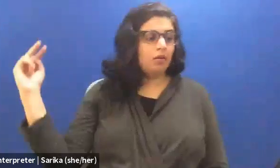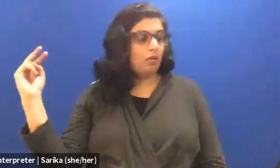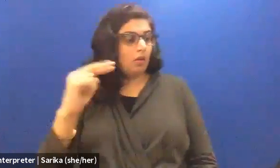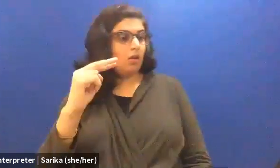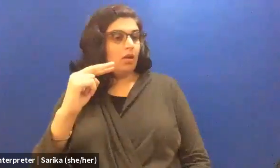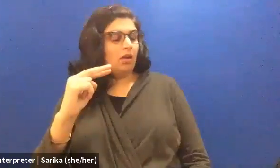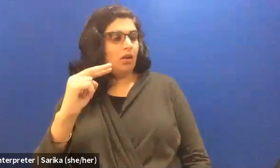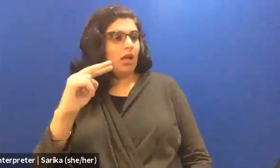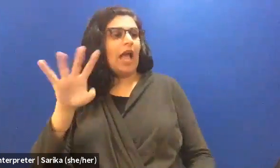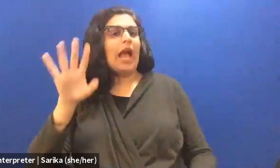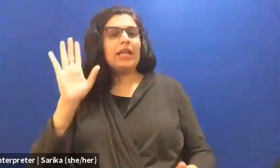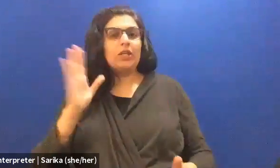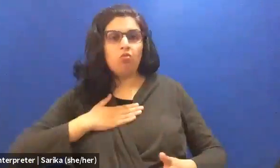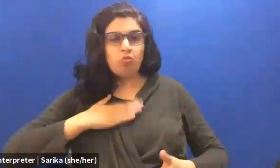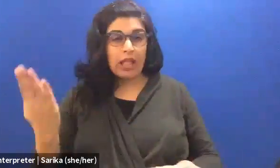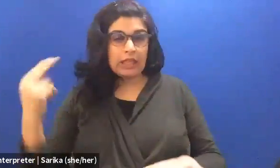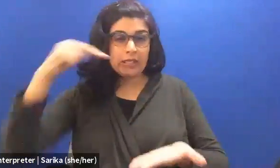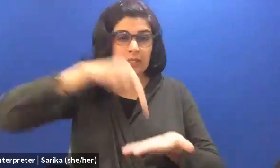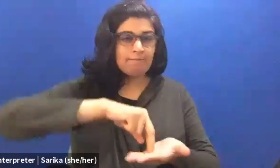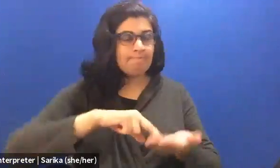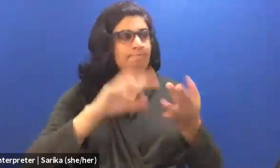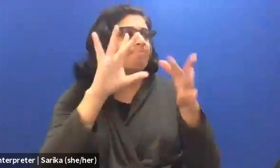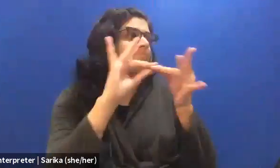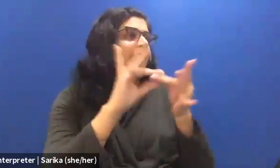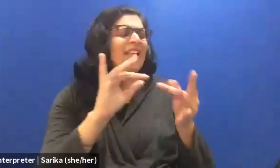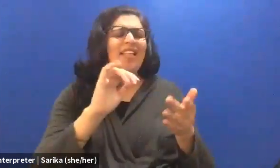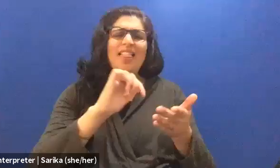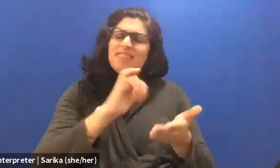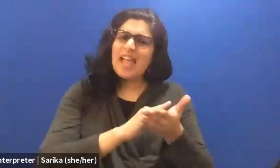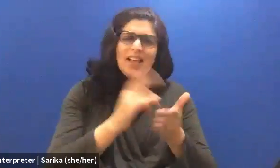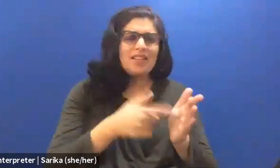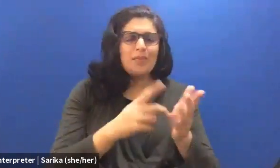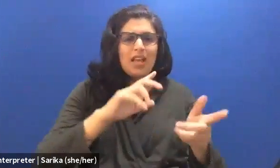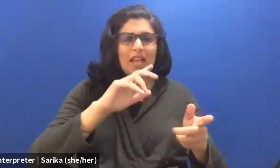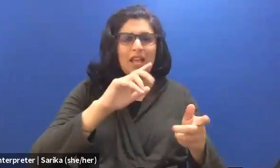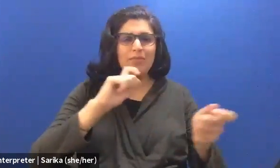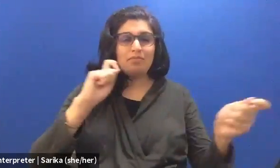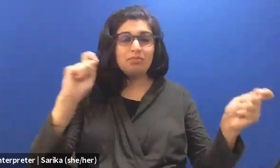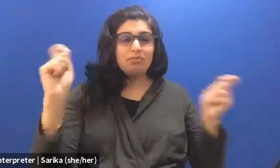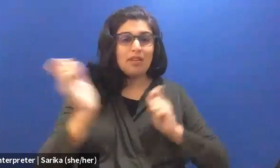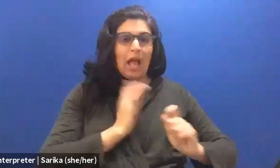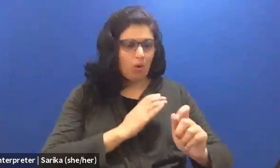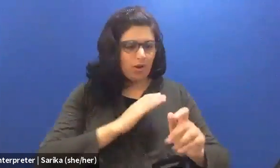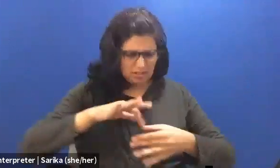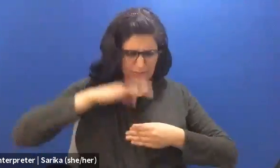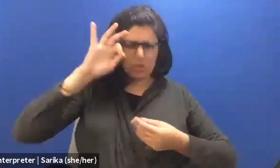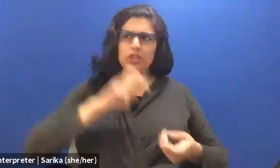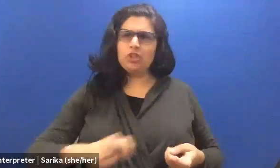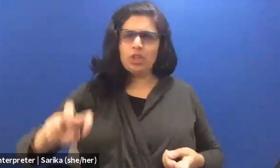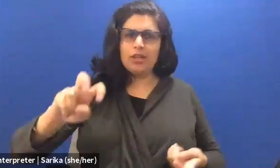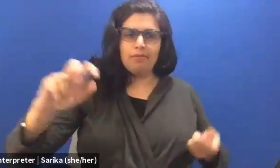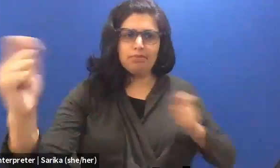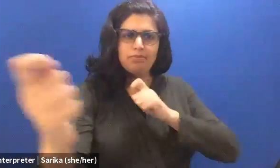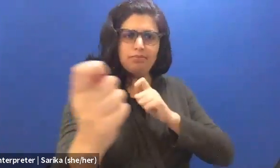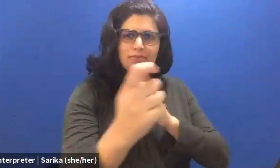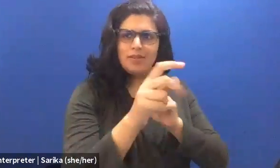speak up. And that makes all the difference sometimes. That changes the trajectory of our journey, our spiritual journey after that,